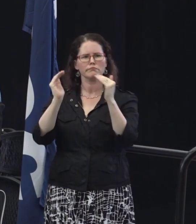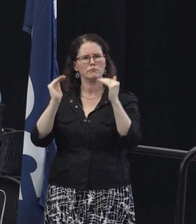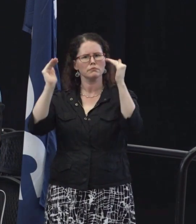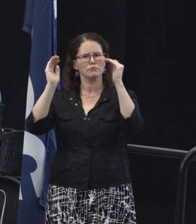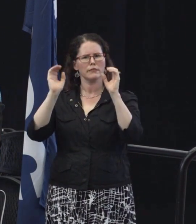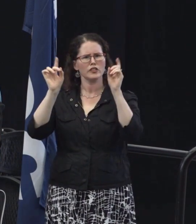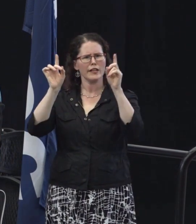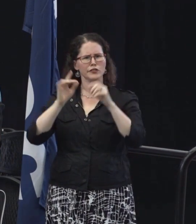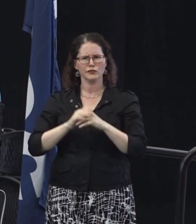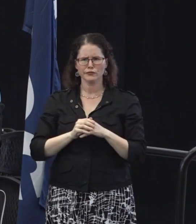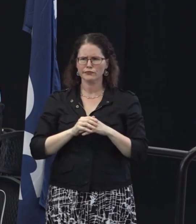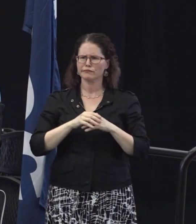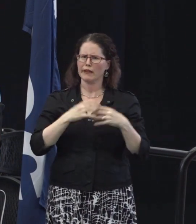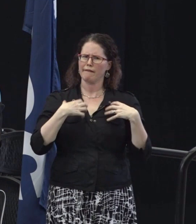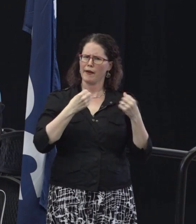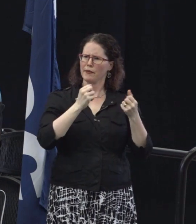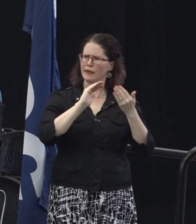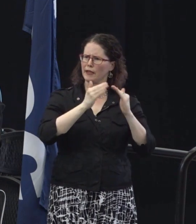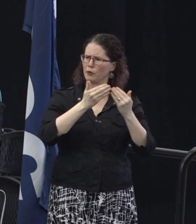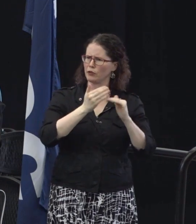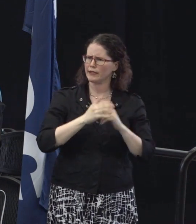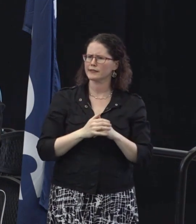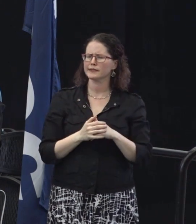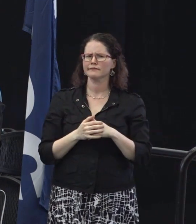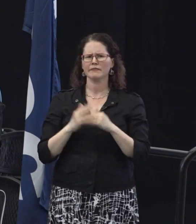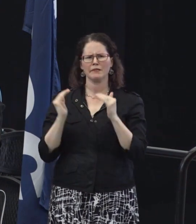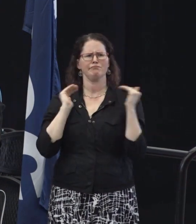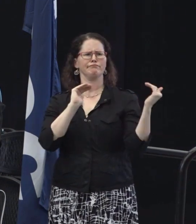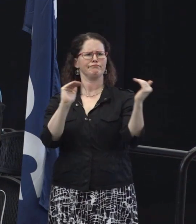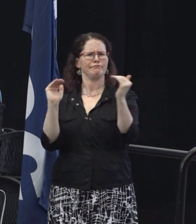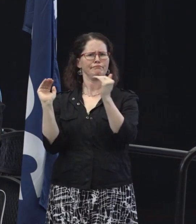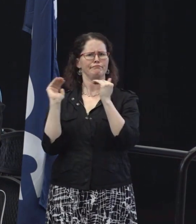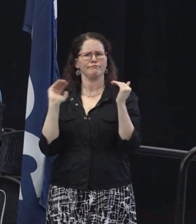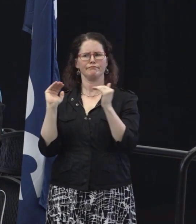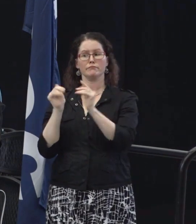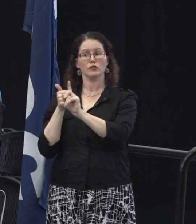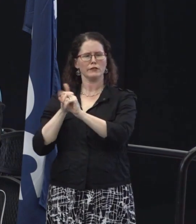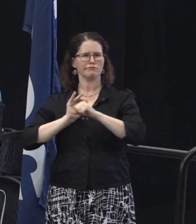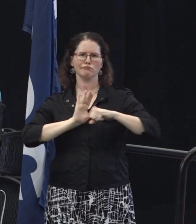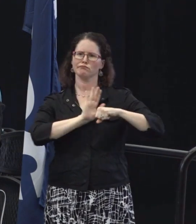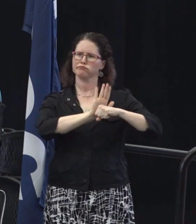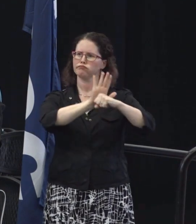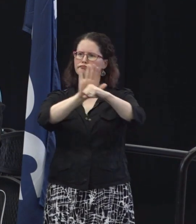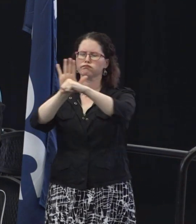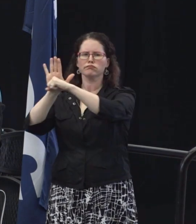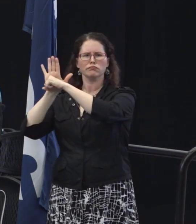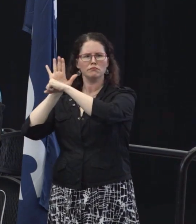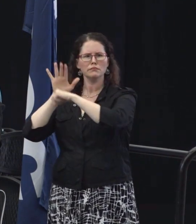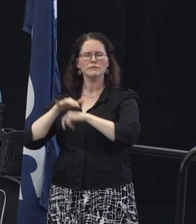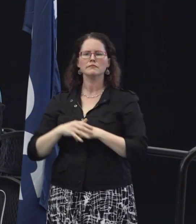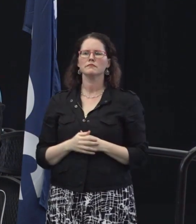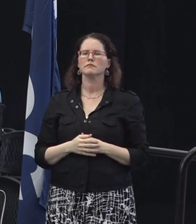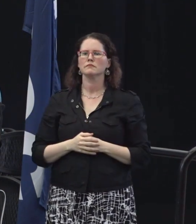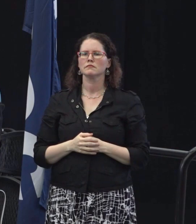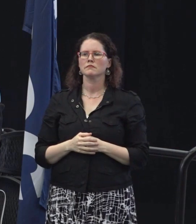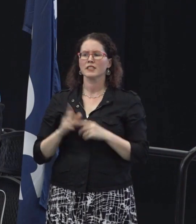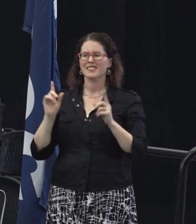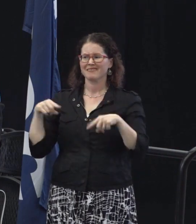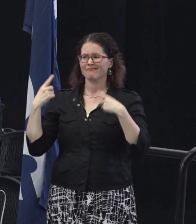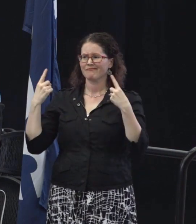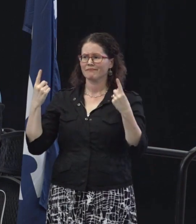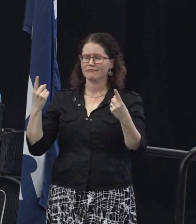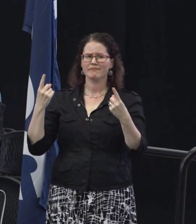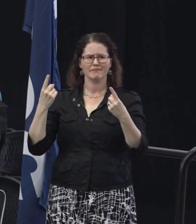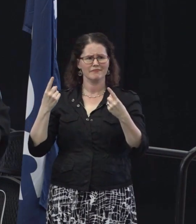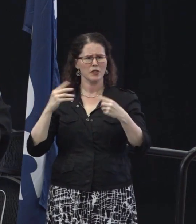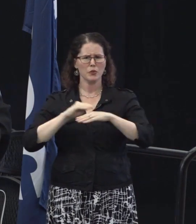healthy communities, and social justice, Marilyn Moore has made more significant contribution to the community and their